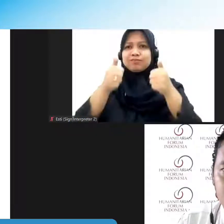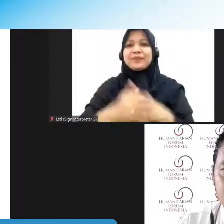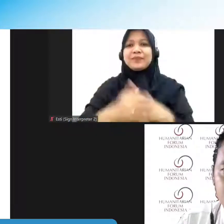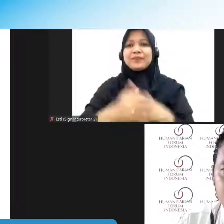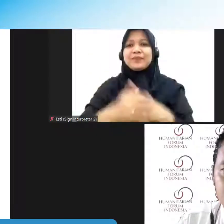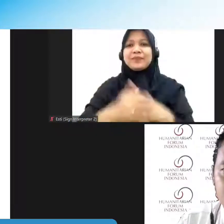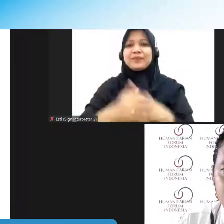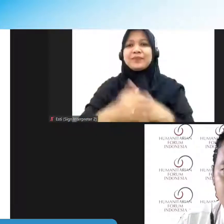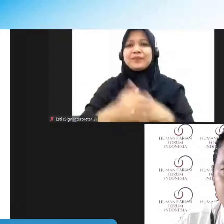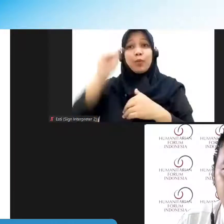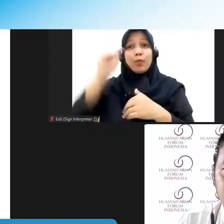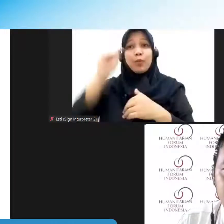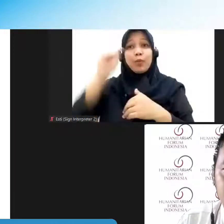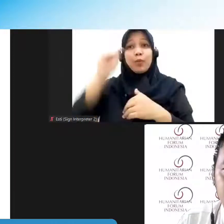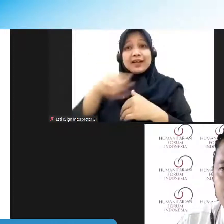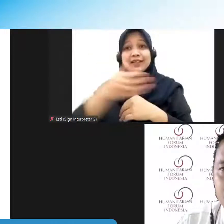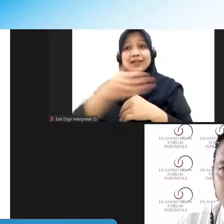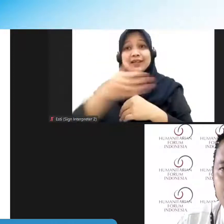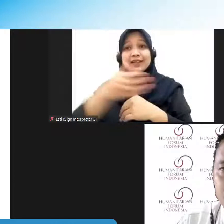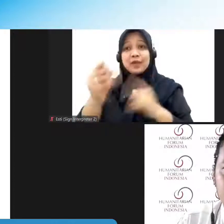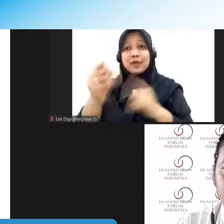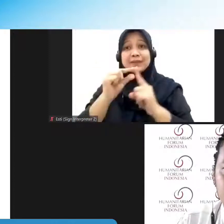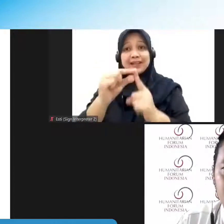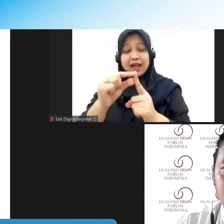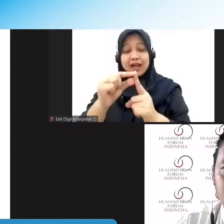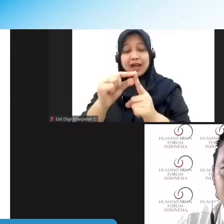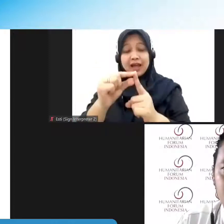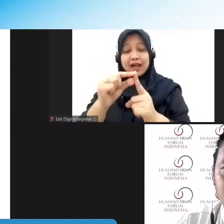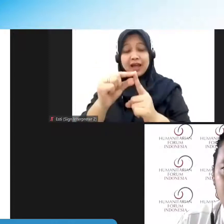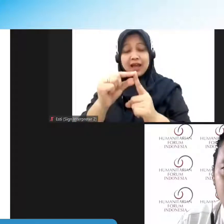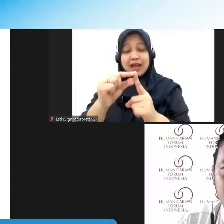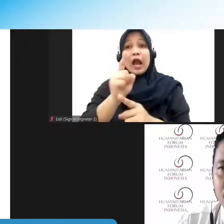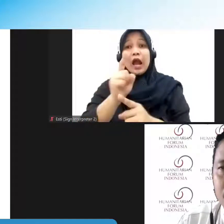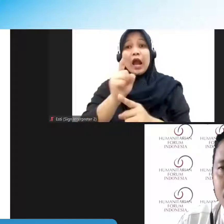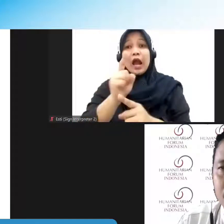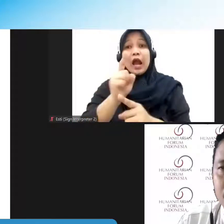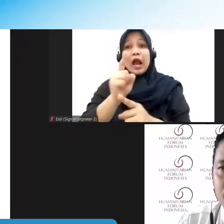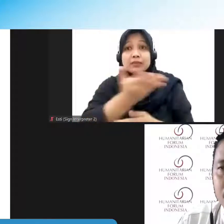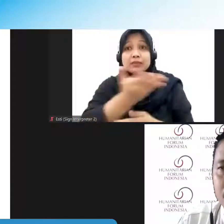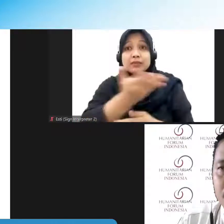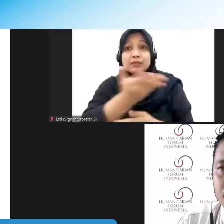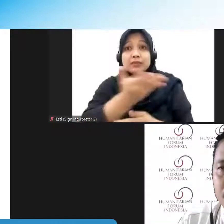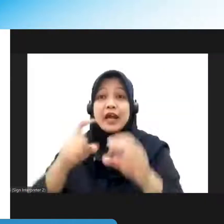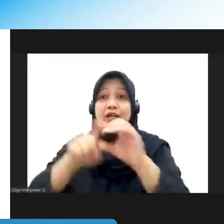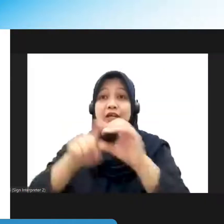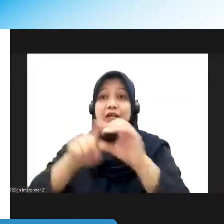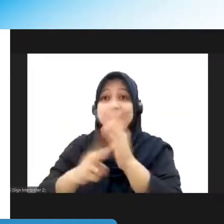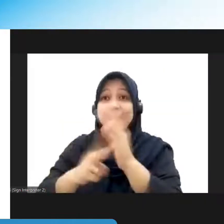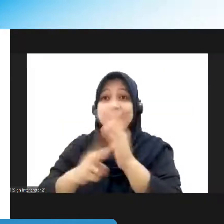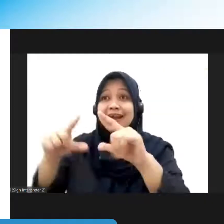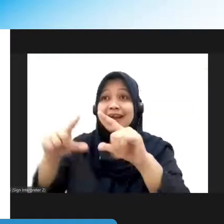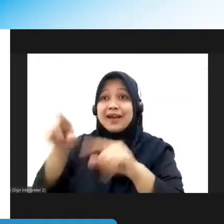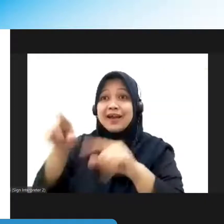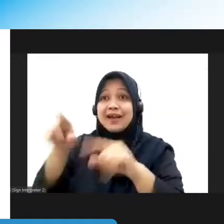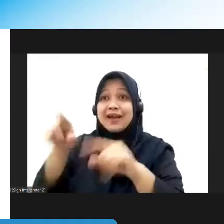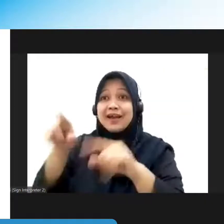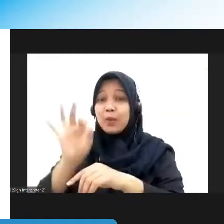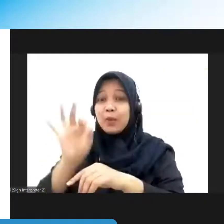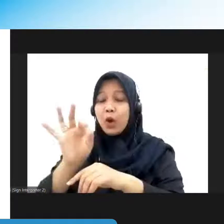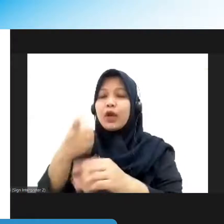the participants, if you missed the Q&A section, you may check the Q&A button and